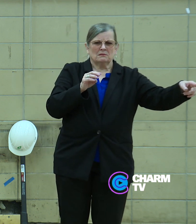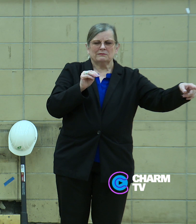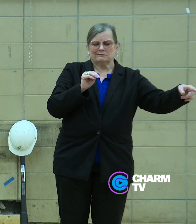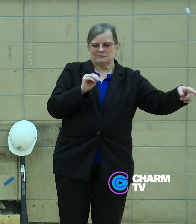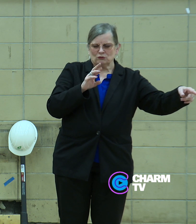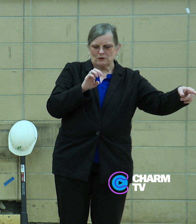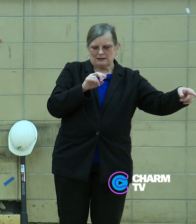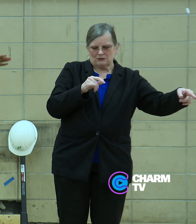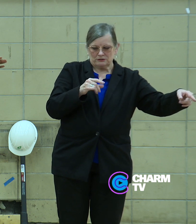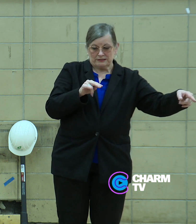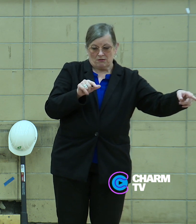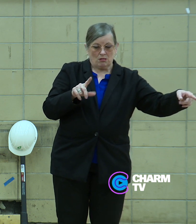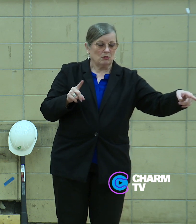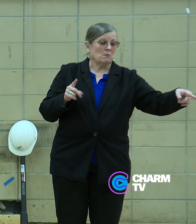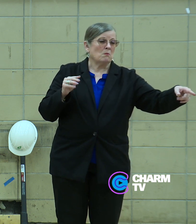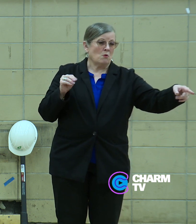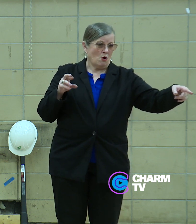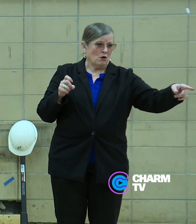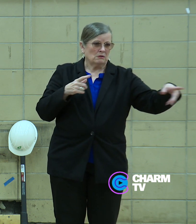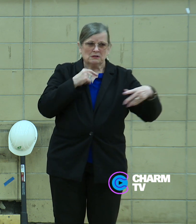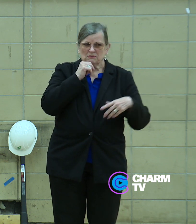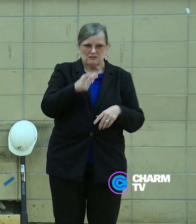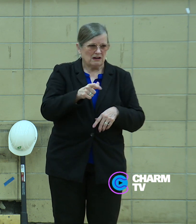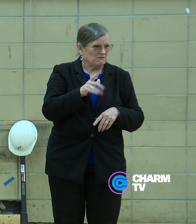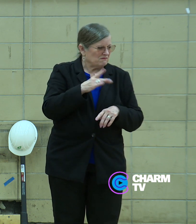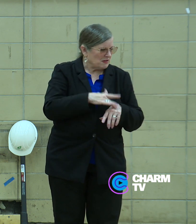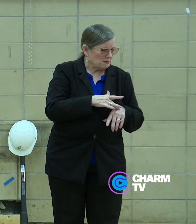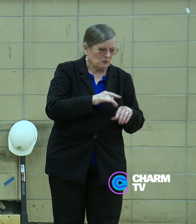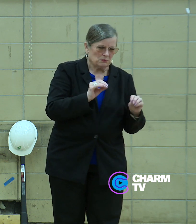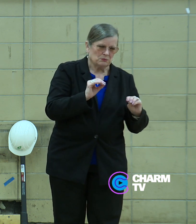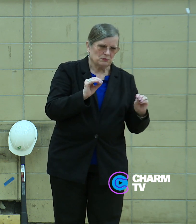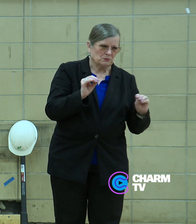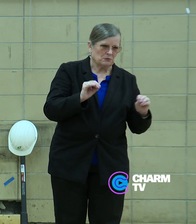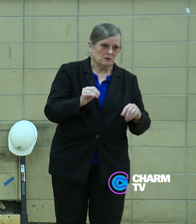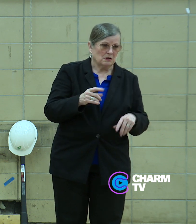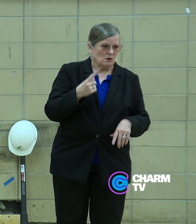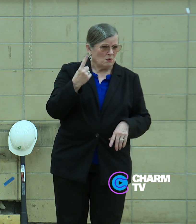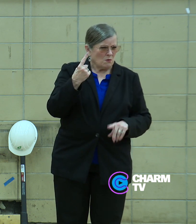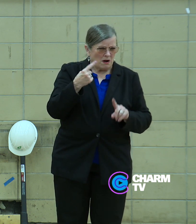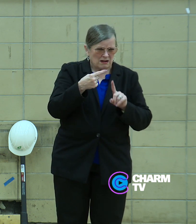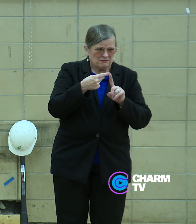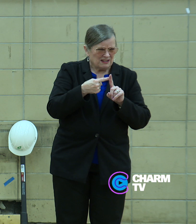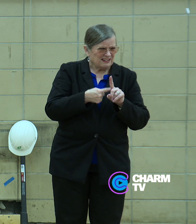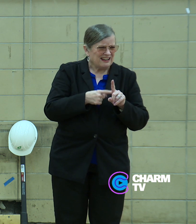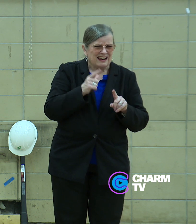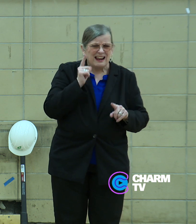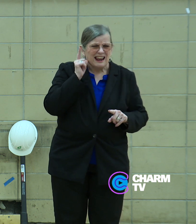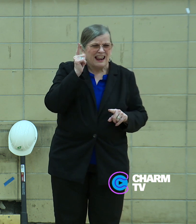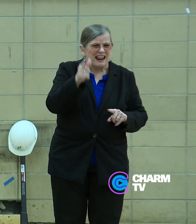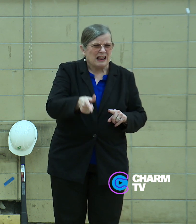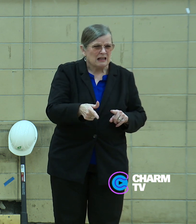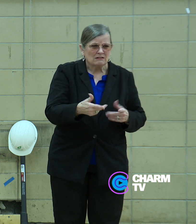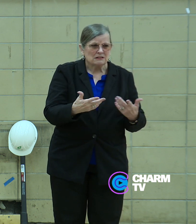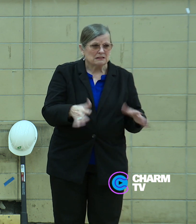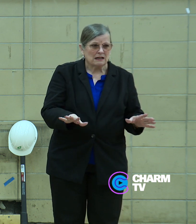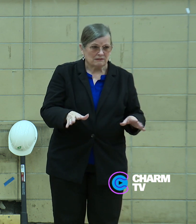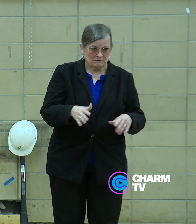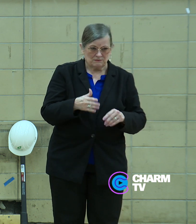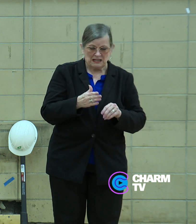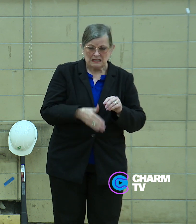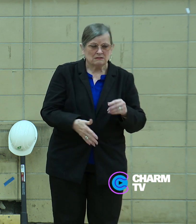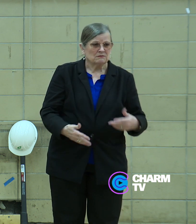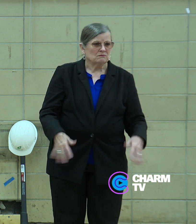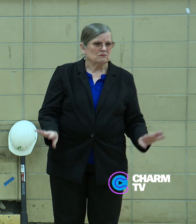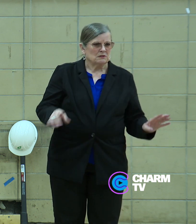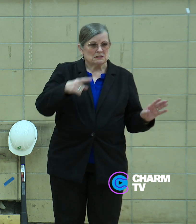taken already gone. We don't have any more. And we're more than a month away from school letting out in the City of Baltimore. What we have a